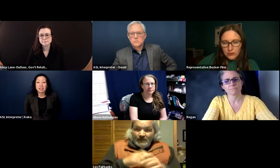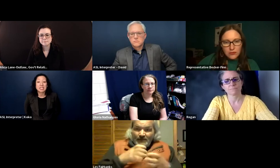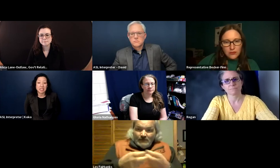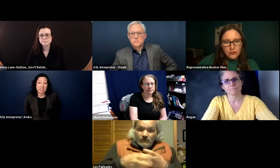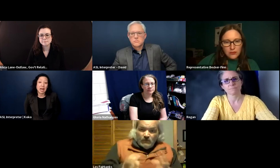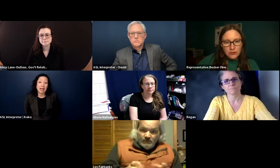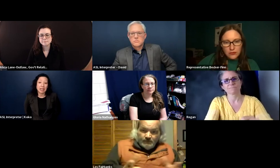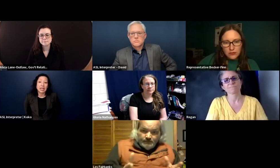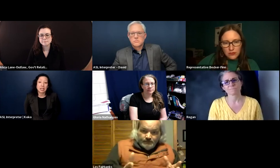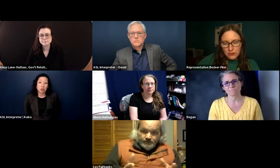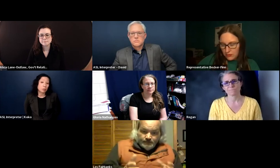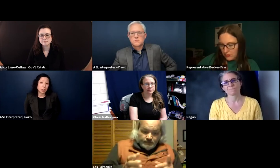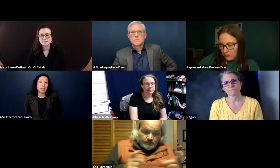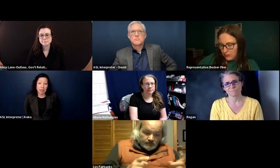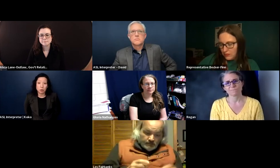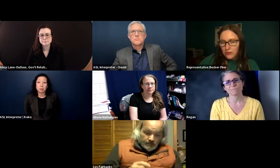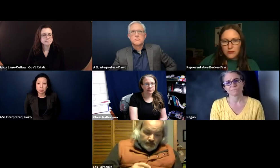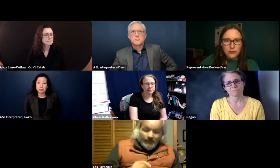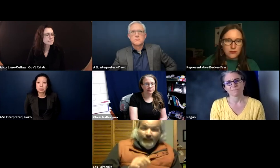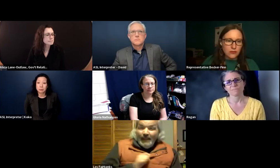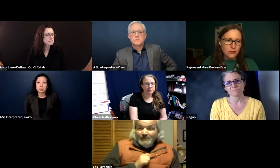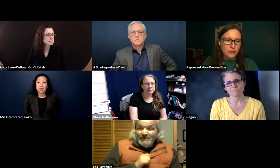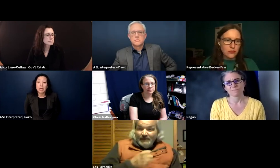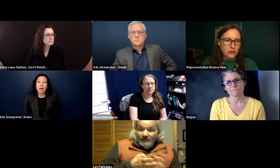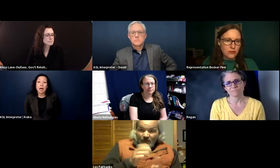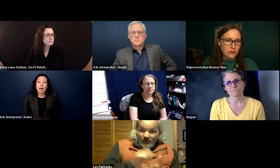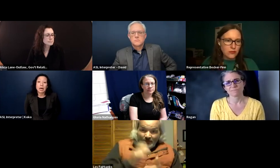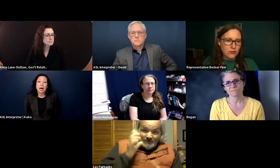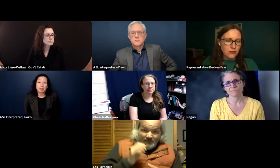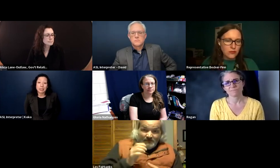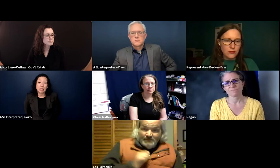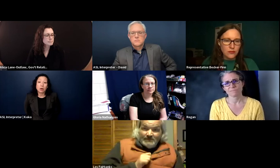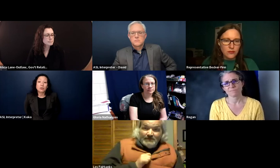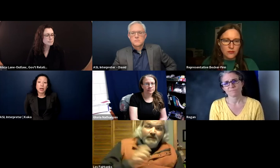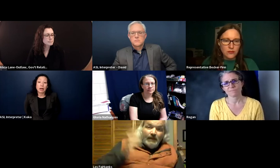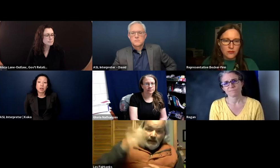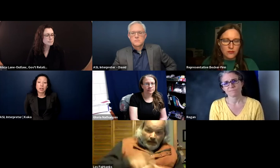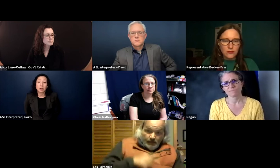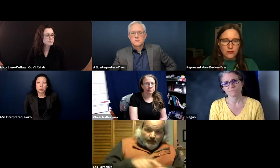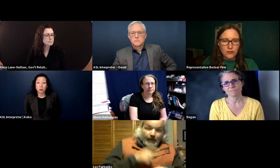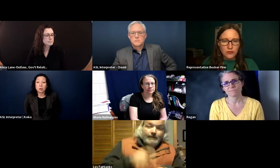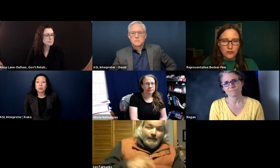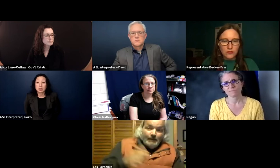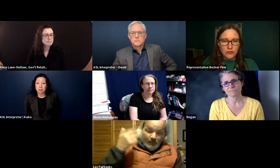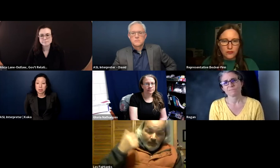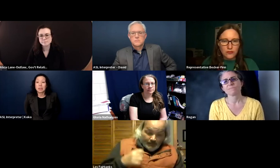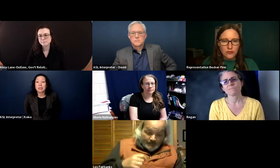to having a CDI interpreter in the classroom. I myself have gone